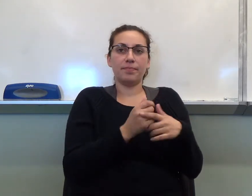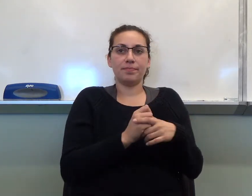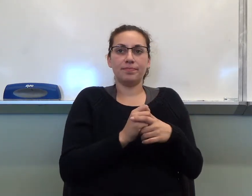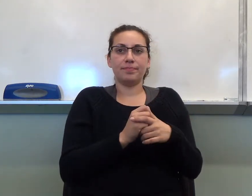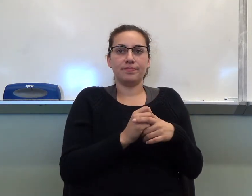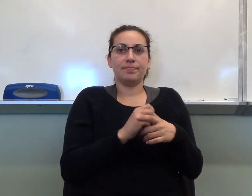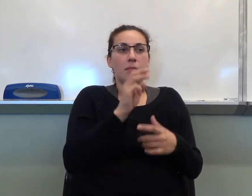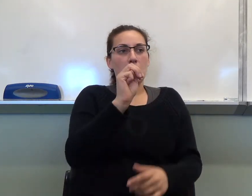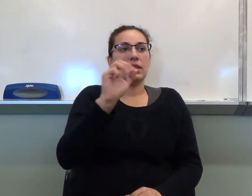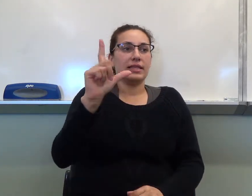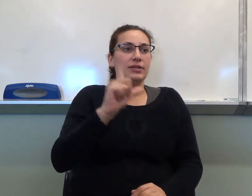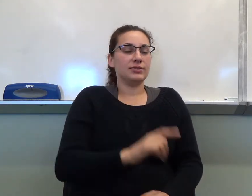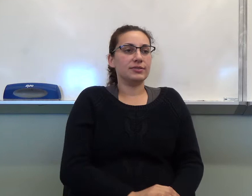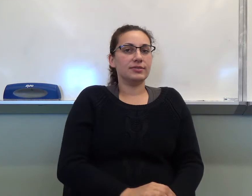milliliters.